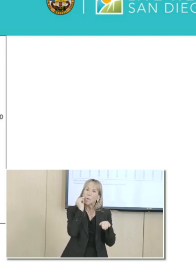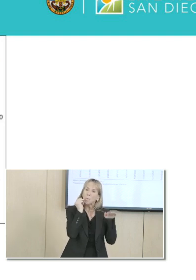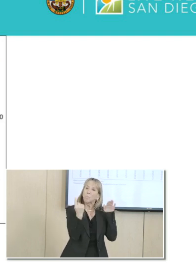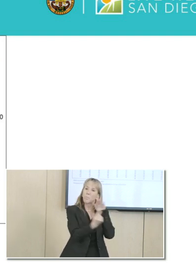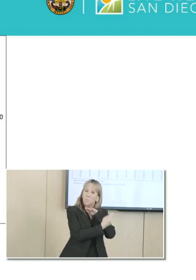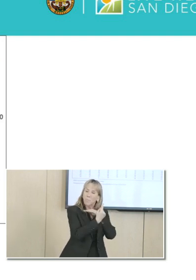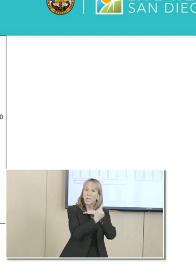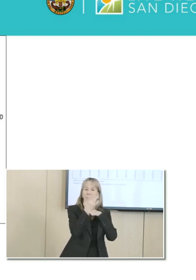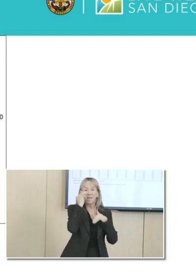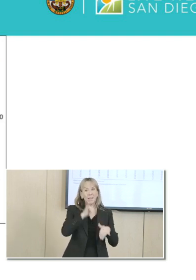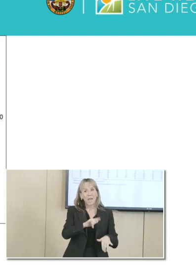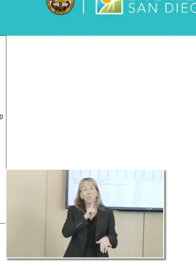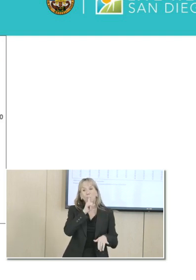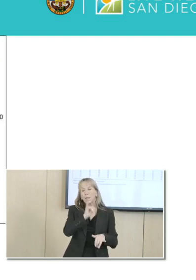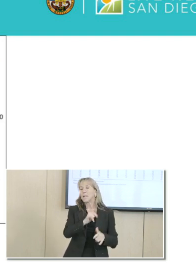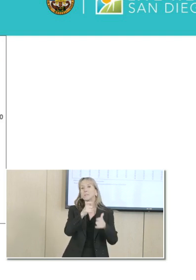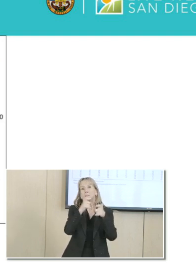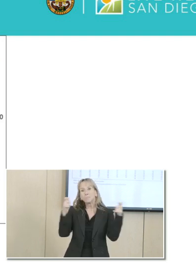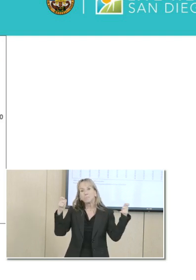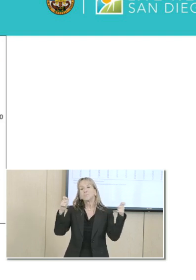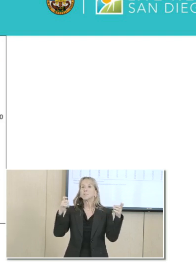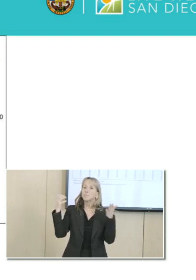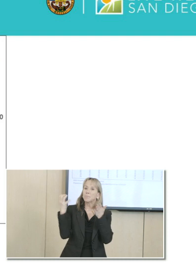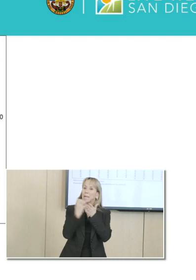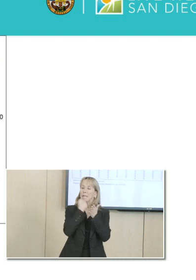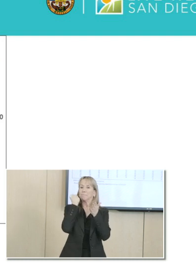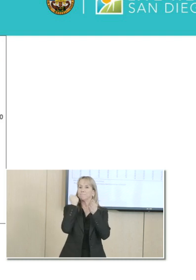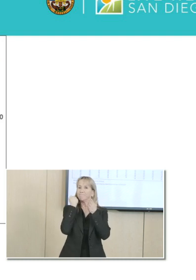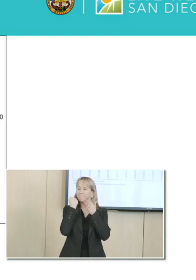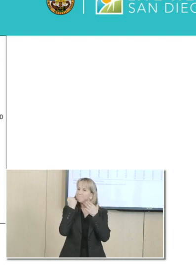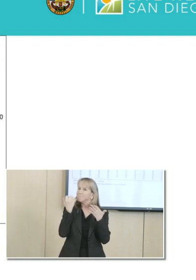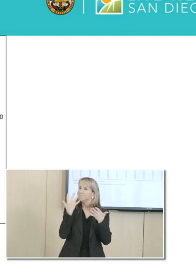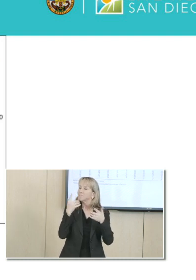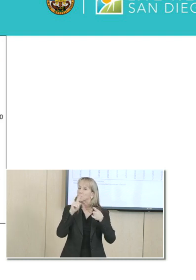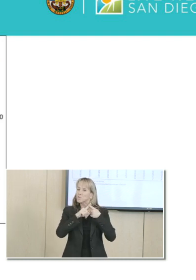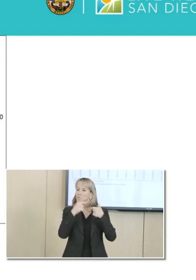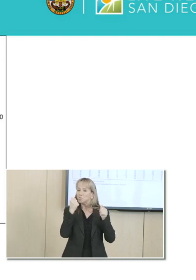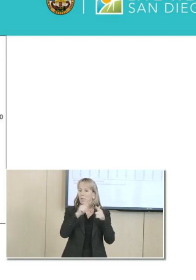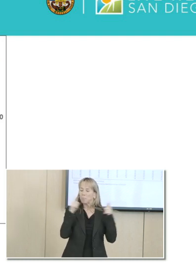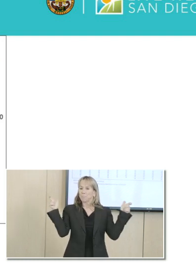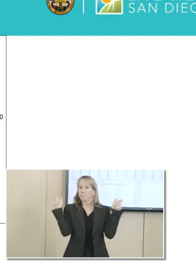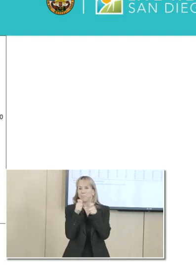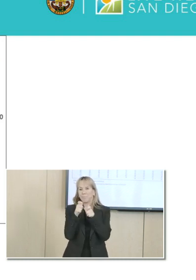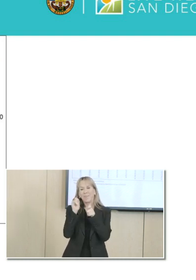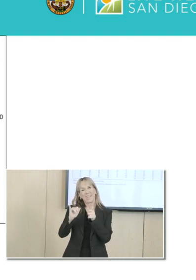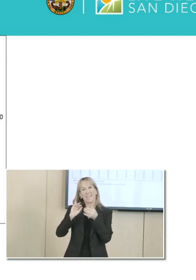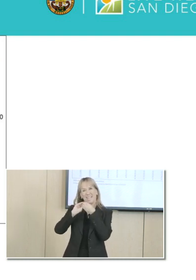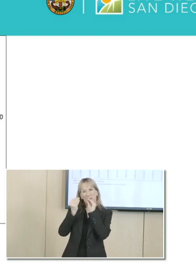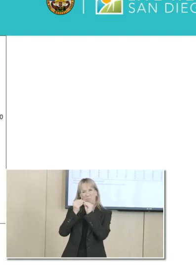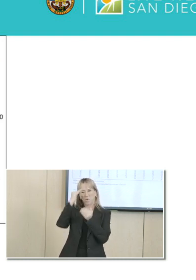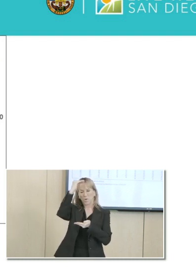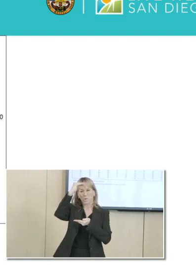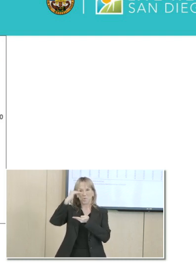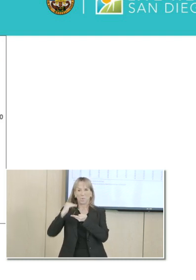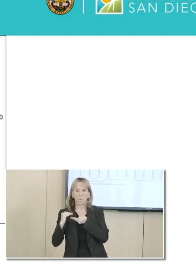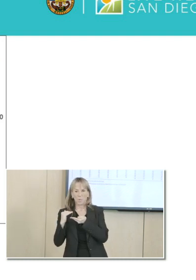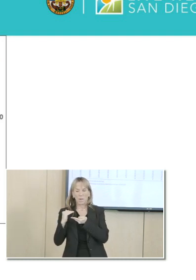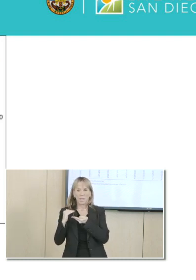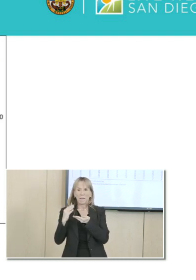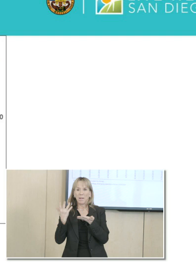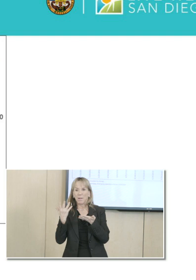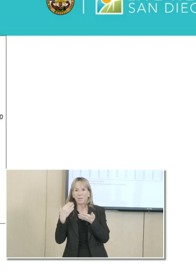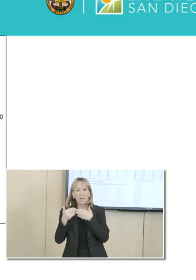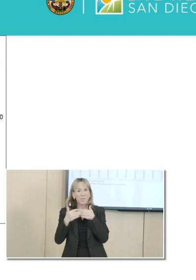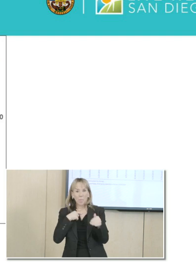major interventions that we have now to shift the curve down so that we can handle the number of cases that we